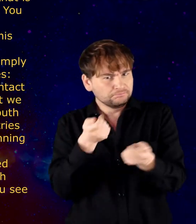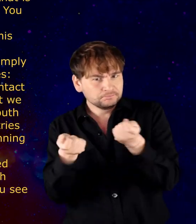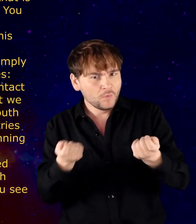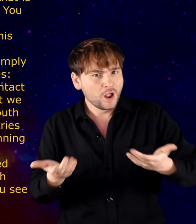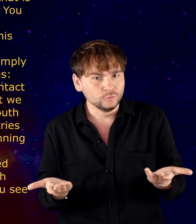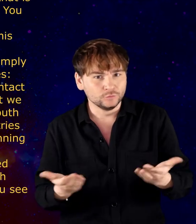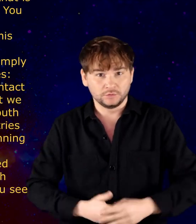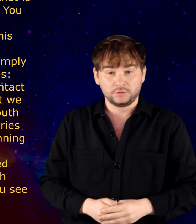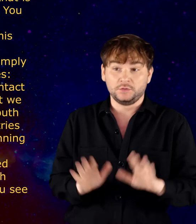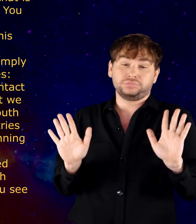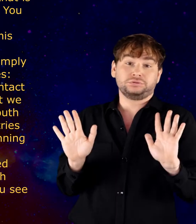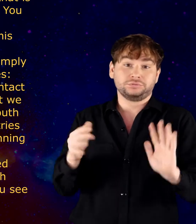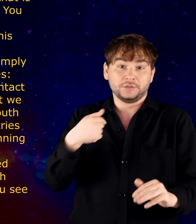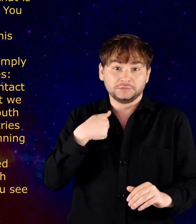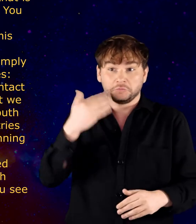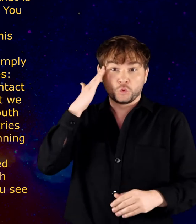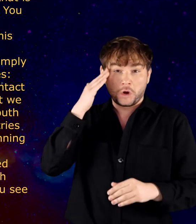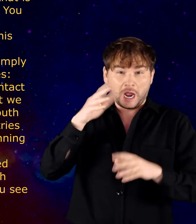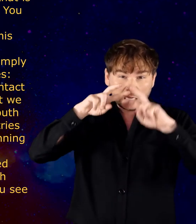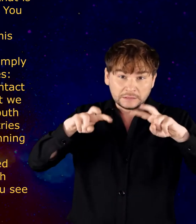expertise, so it's difficult to comment.